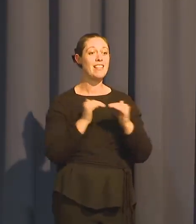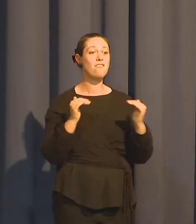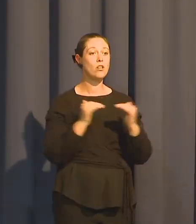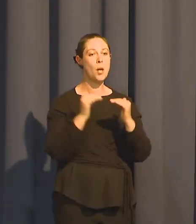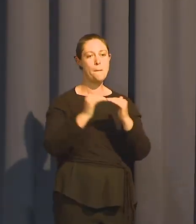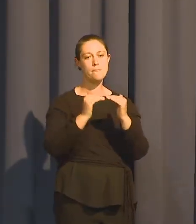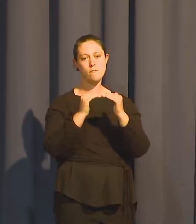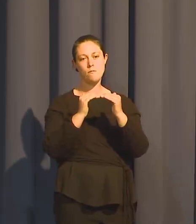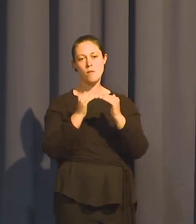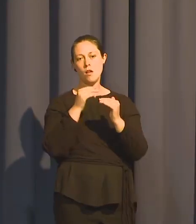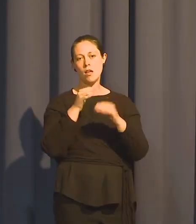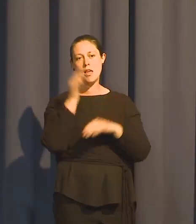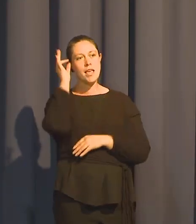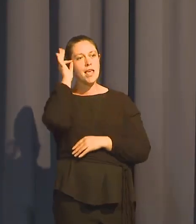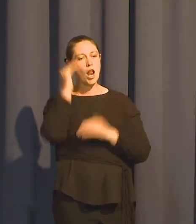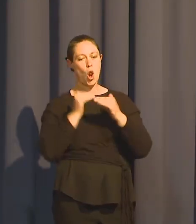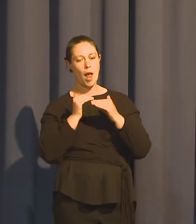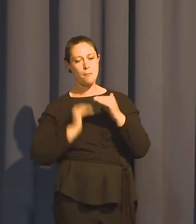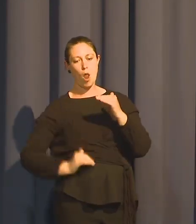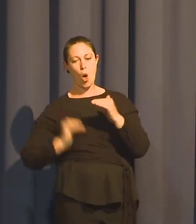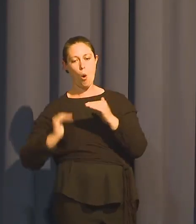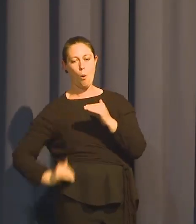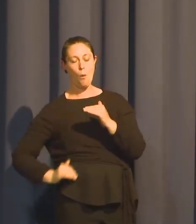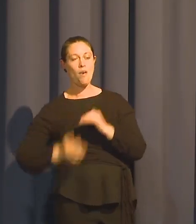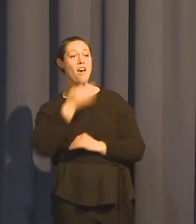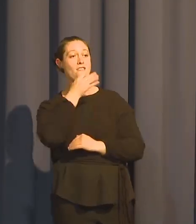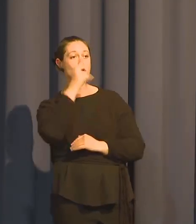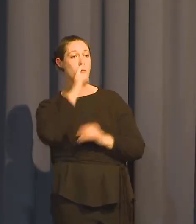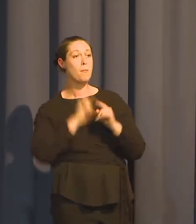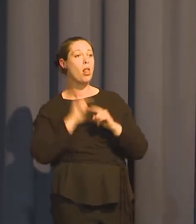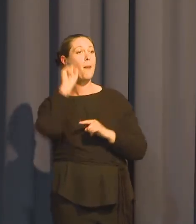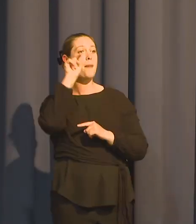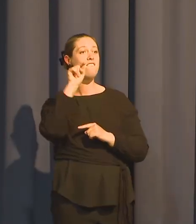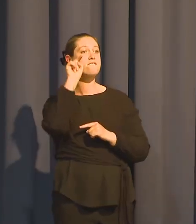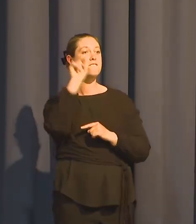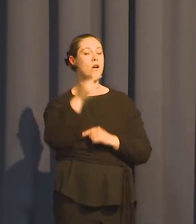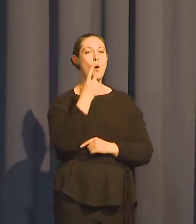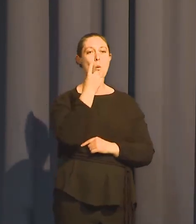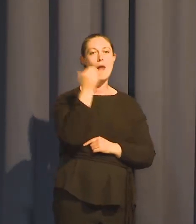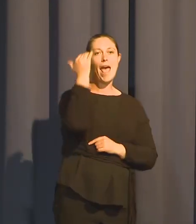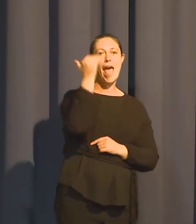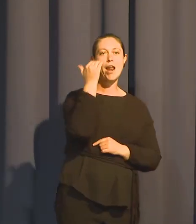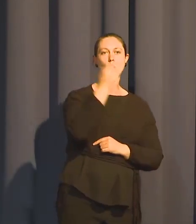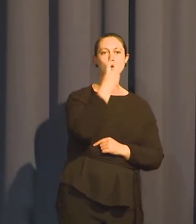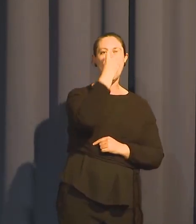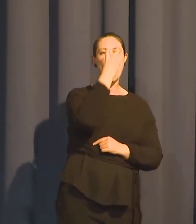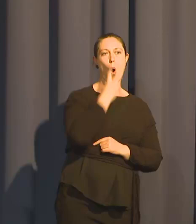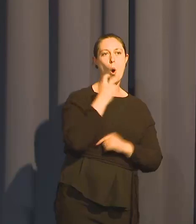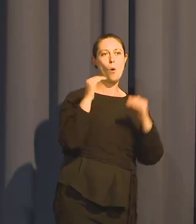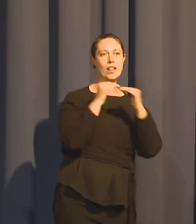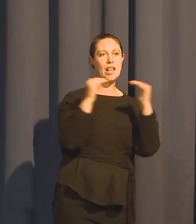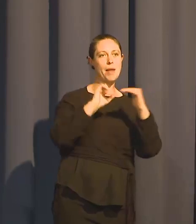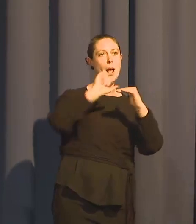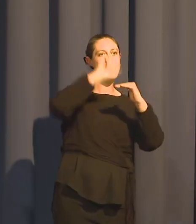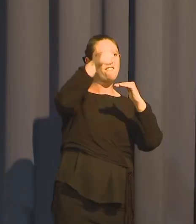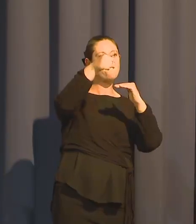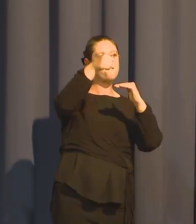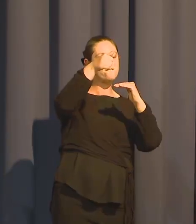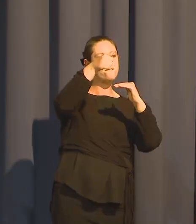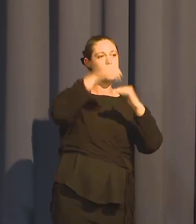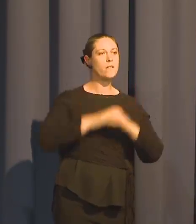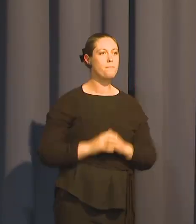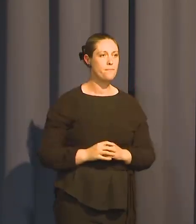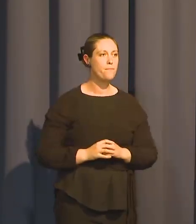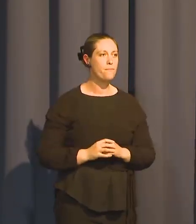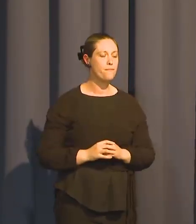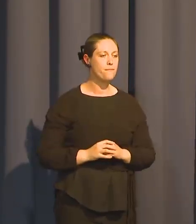that were above the threshold, only one adult that was above the old threshold. And what